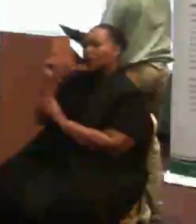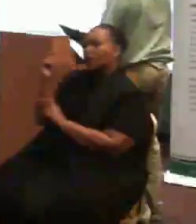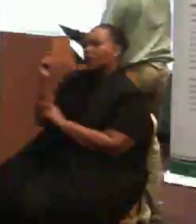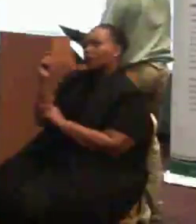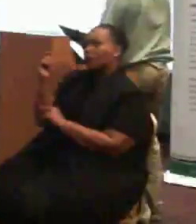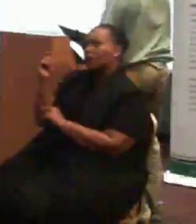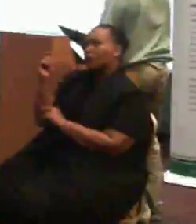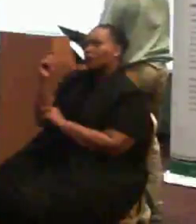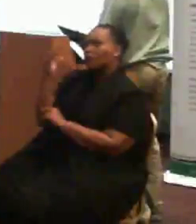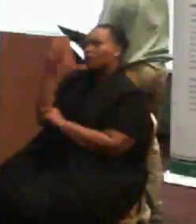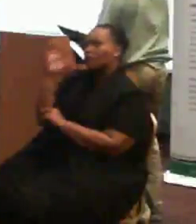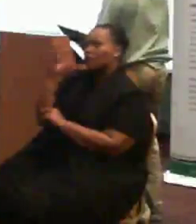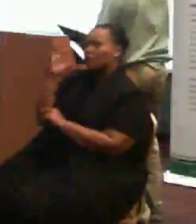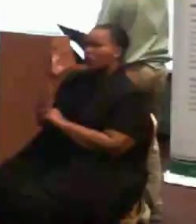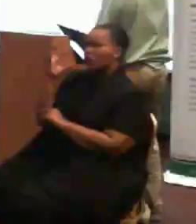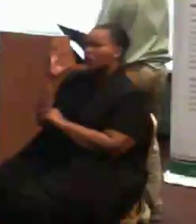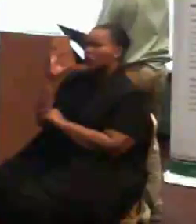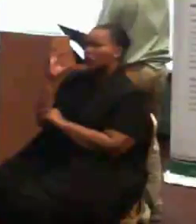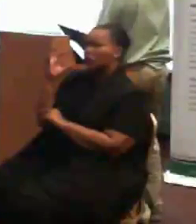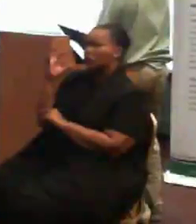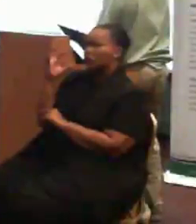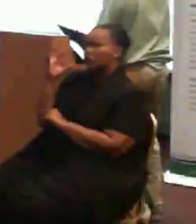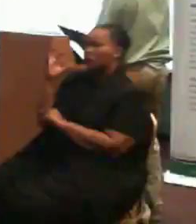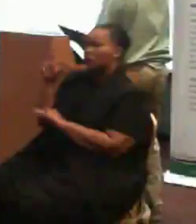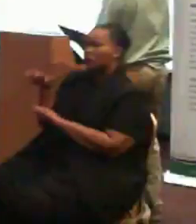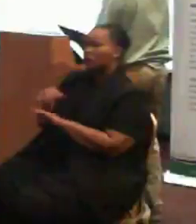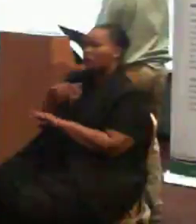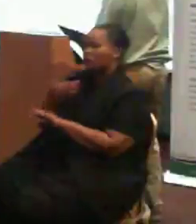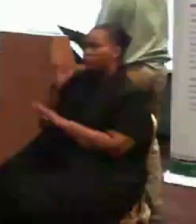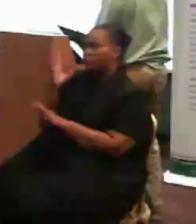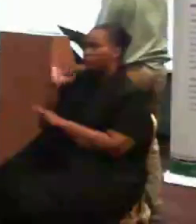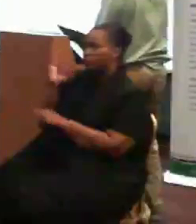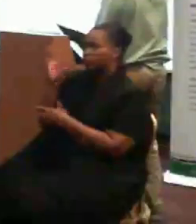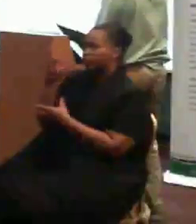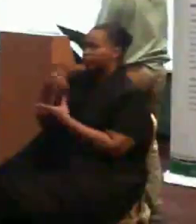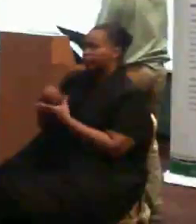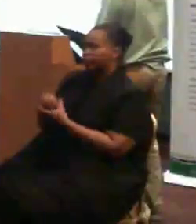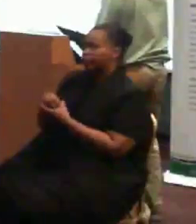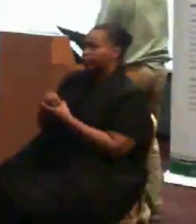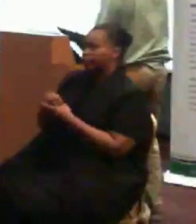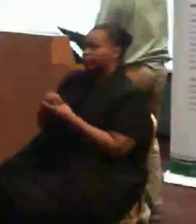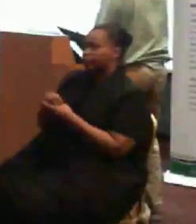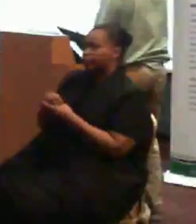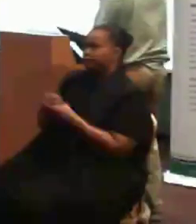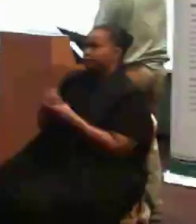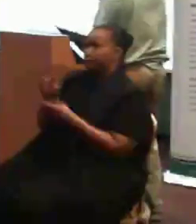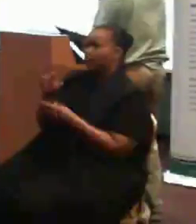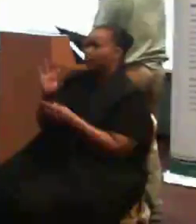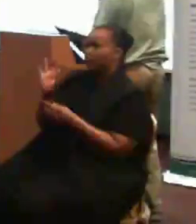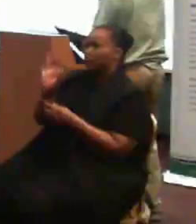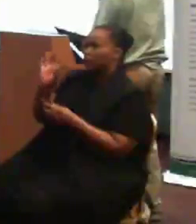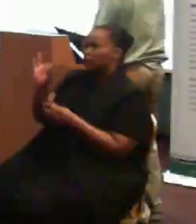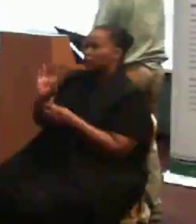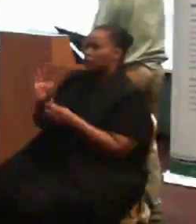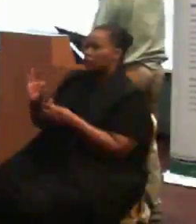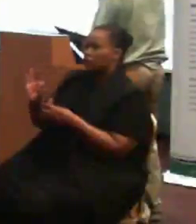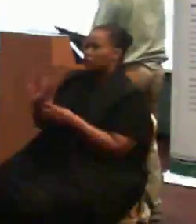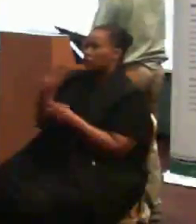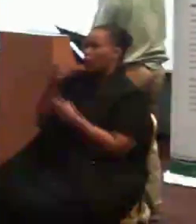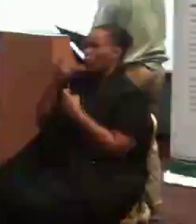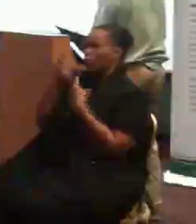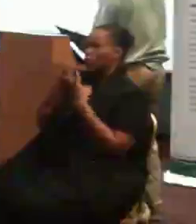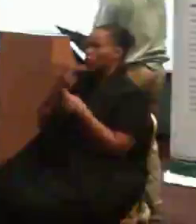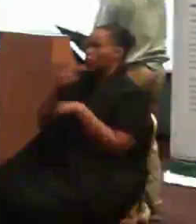Agriculture's presentation. So if there is any further questions around the percentage of energy cost in